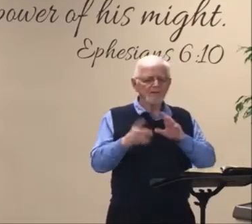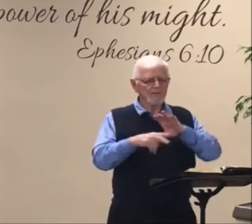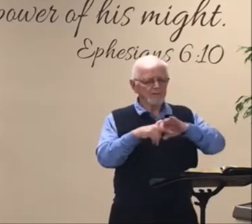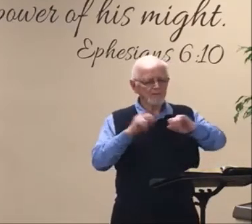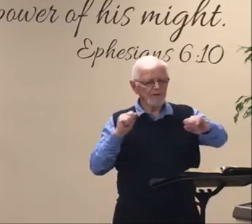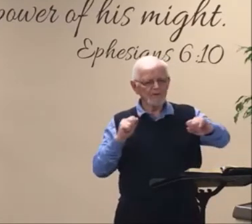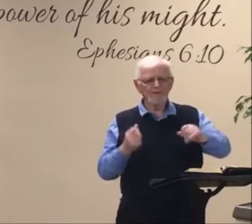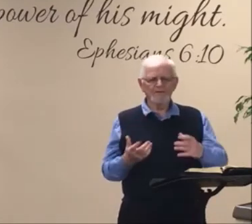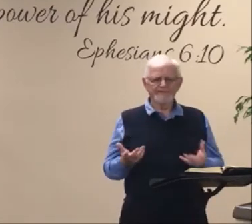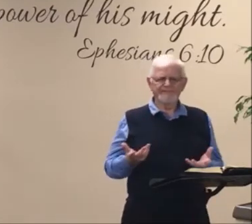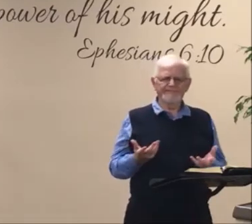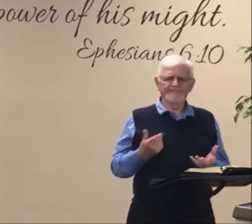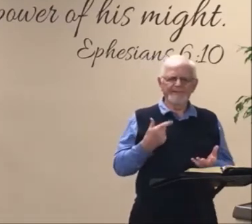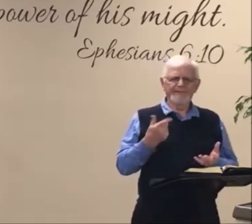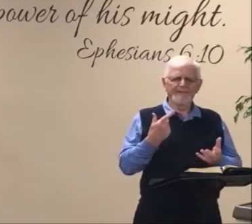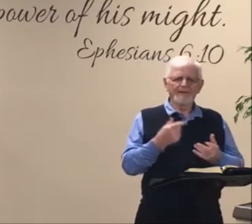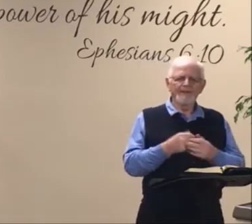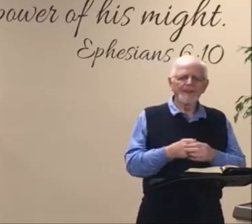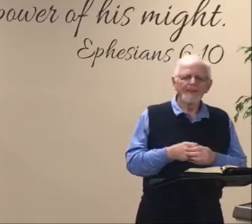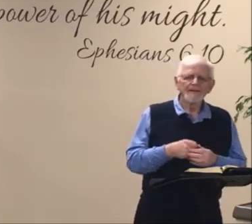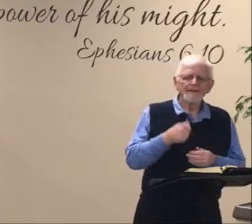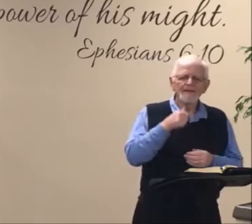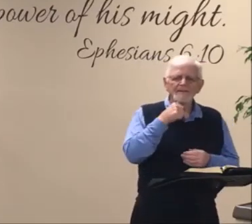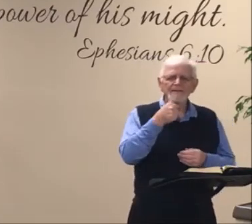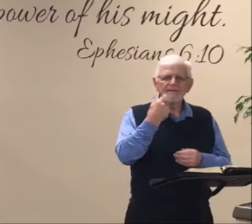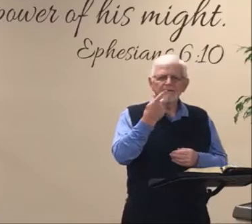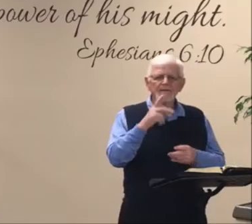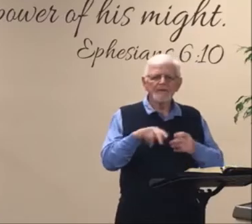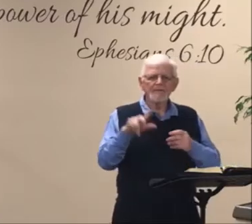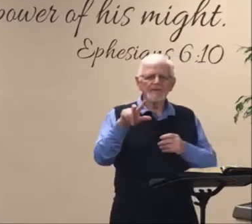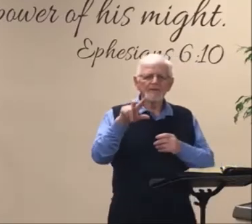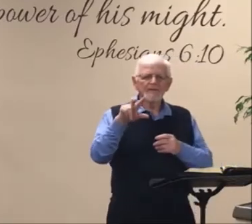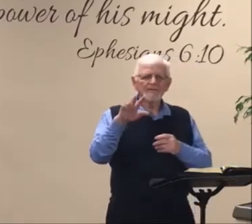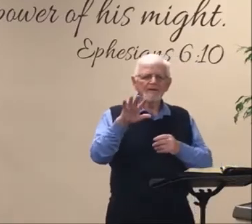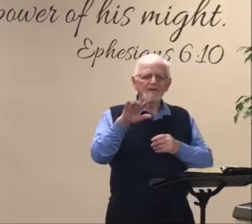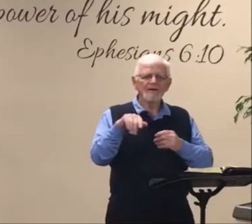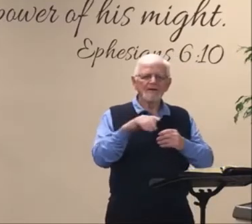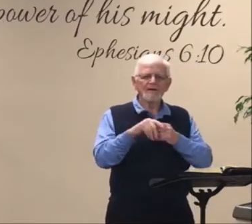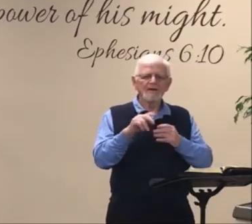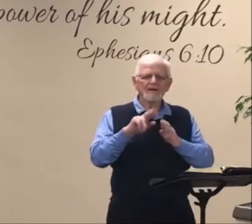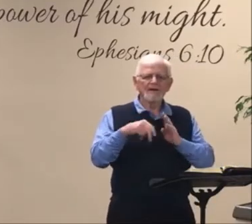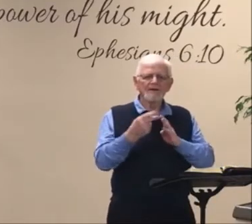testimony. Don't tell people you're a $35 an hour carpenter if you're not.